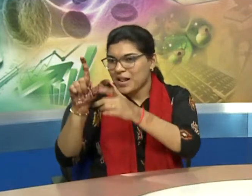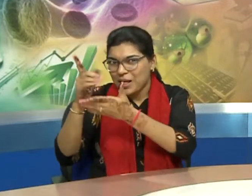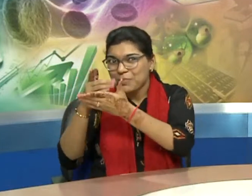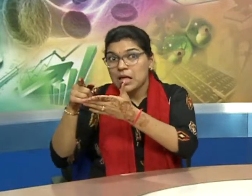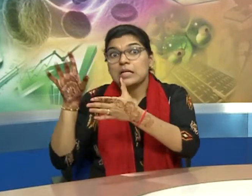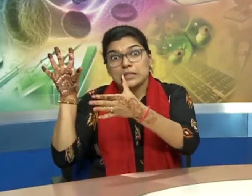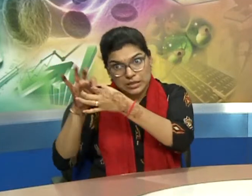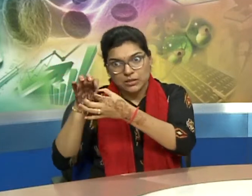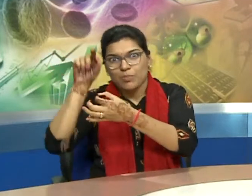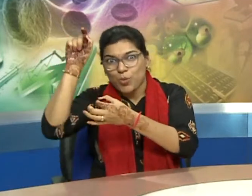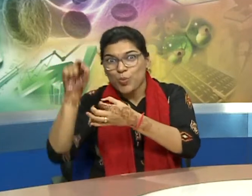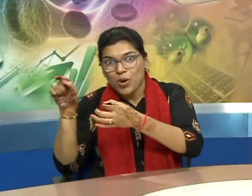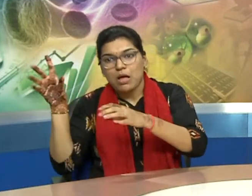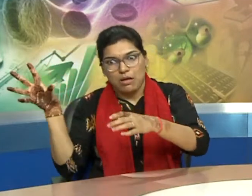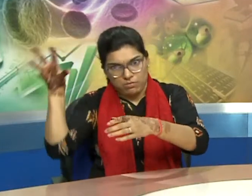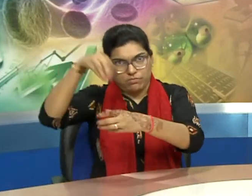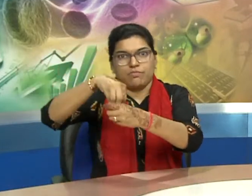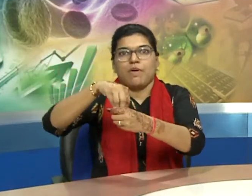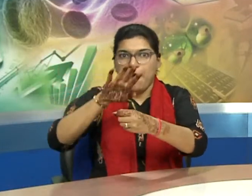or occupational groups,